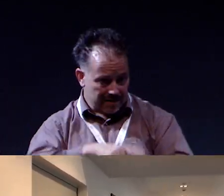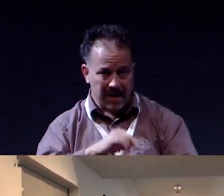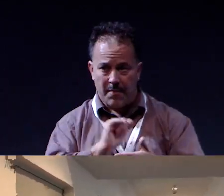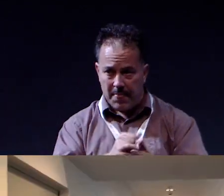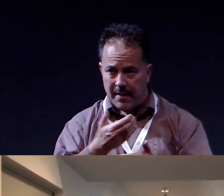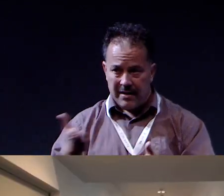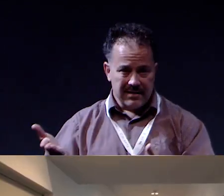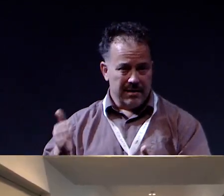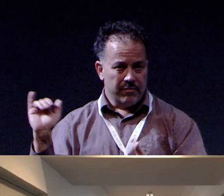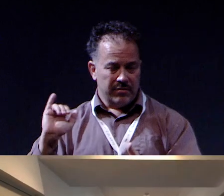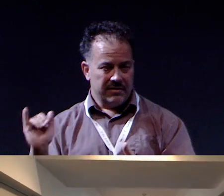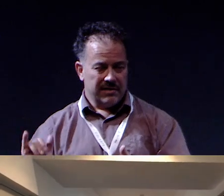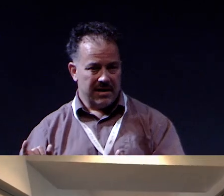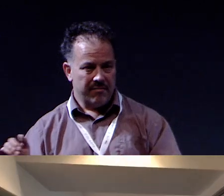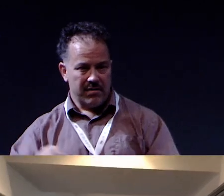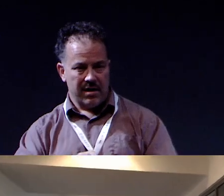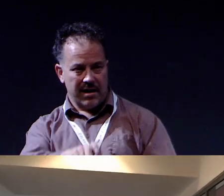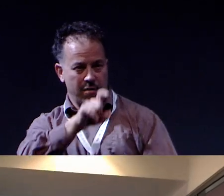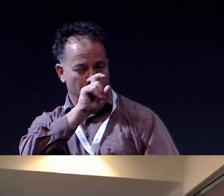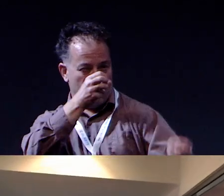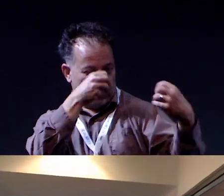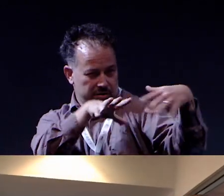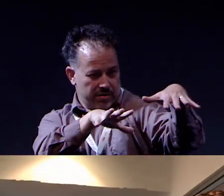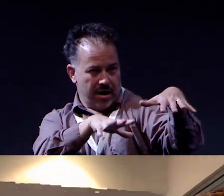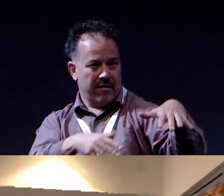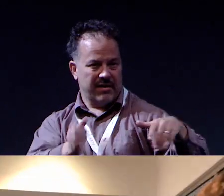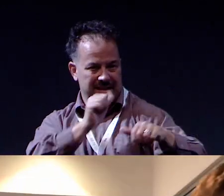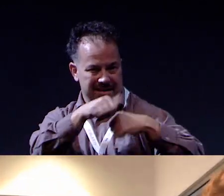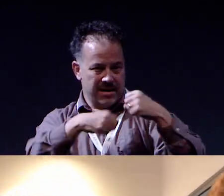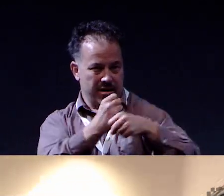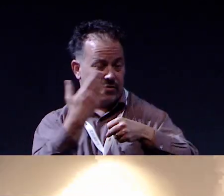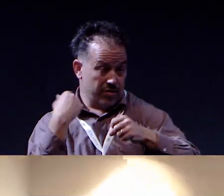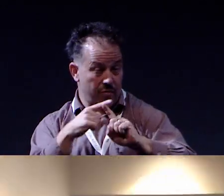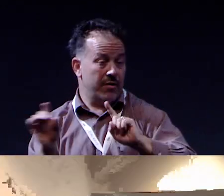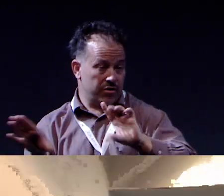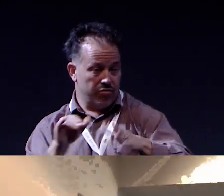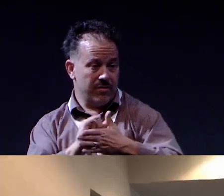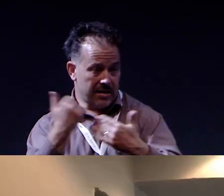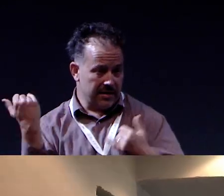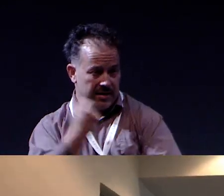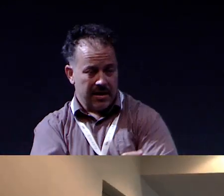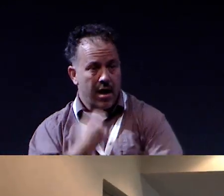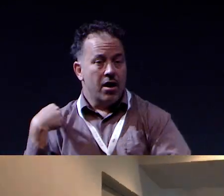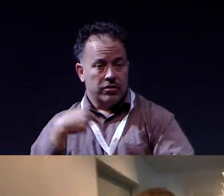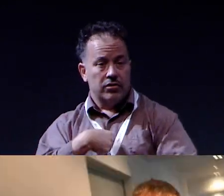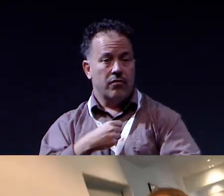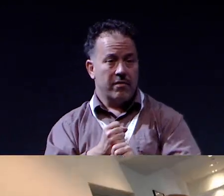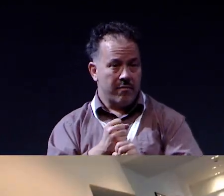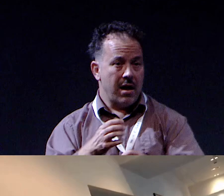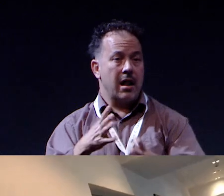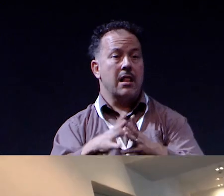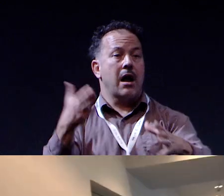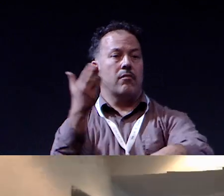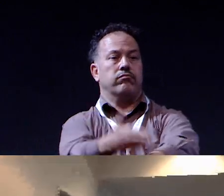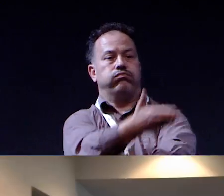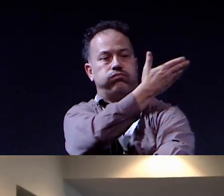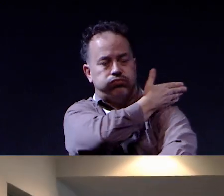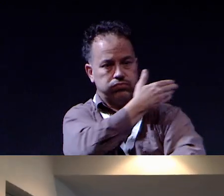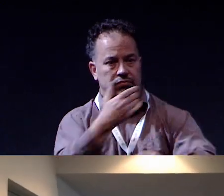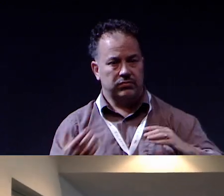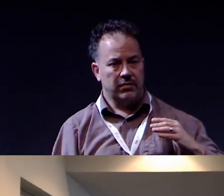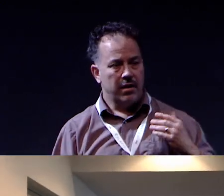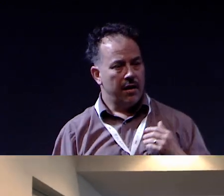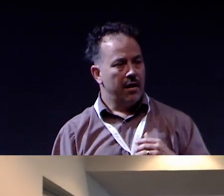would have seemed like witchcraft even 10 years ago, and yet is doable today. So we've certainly made a tremendous amount of progress. With that